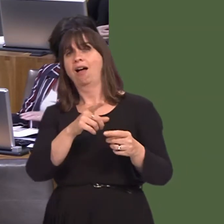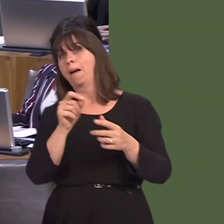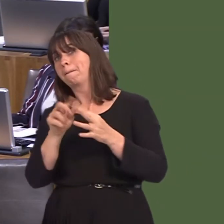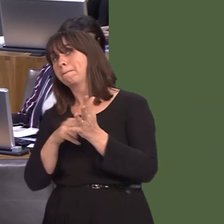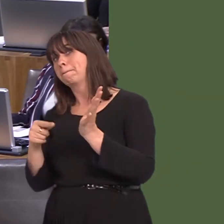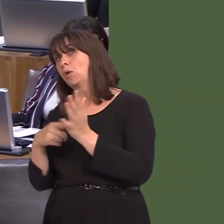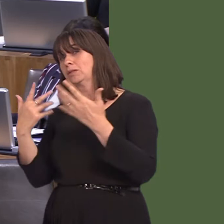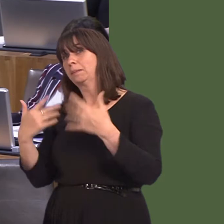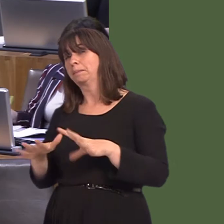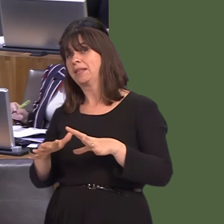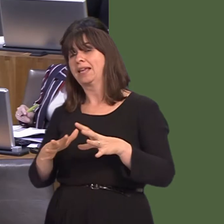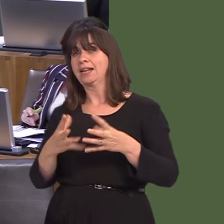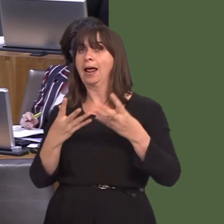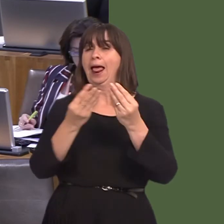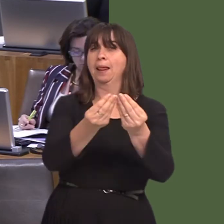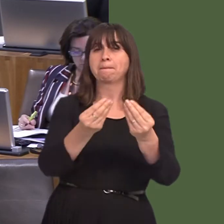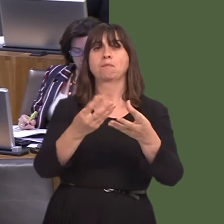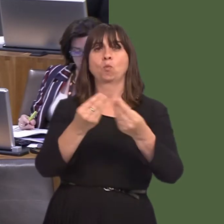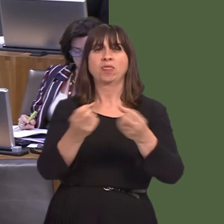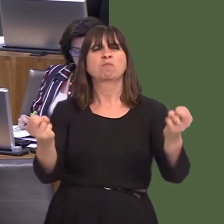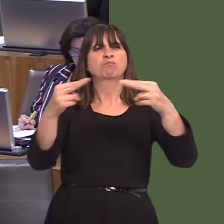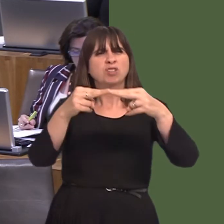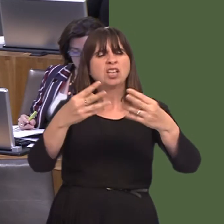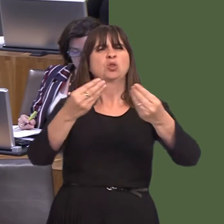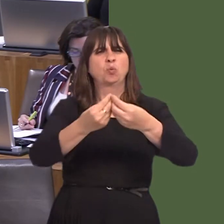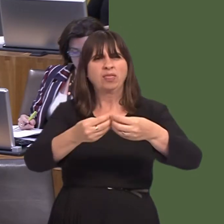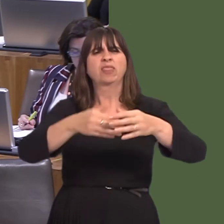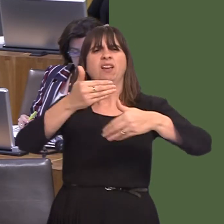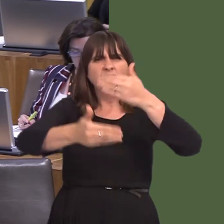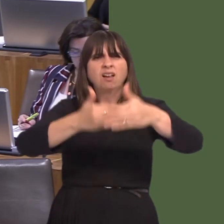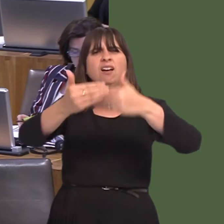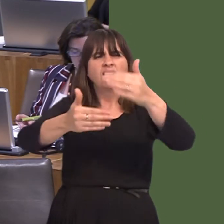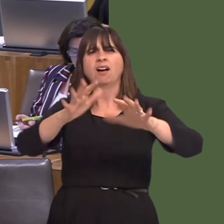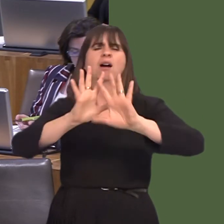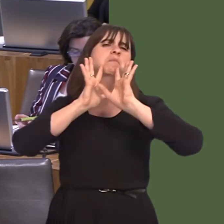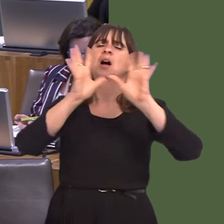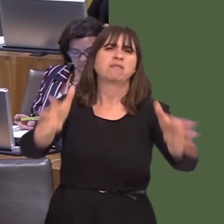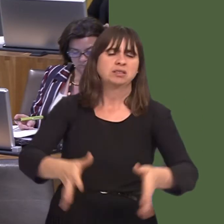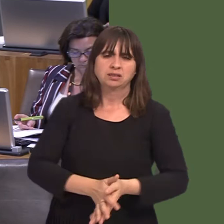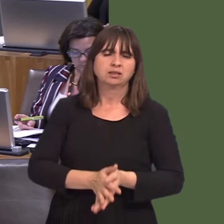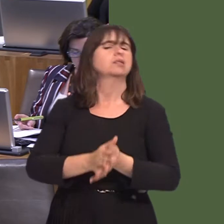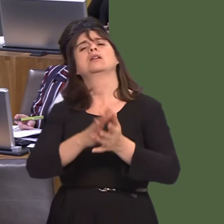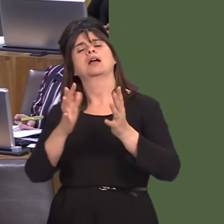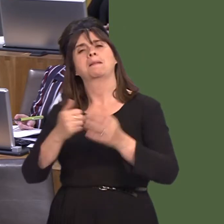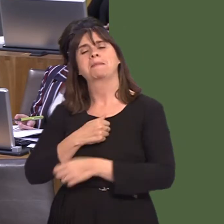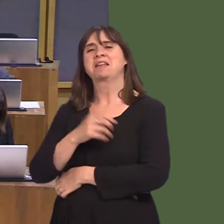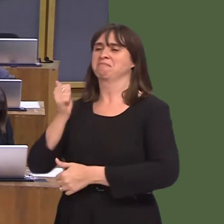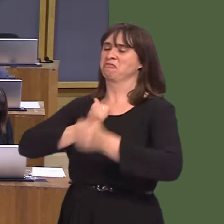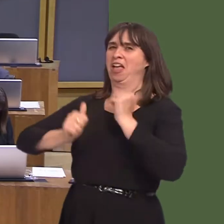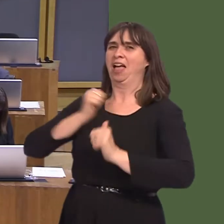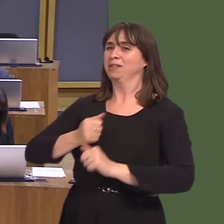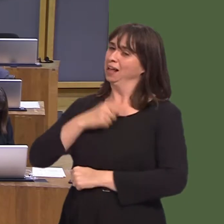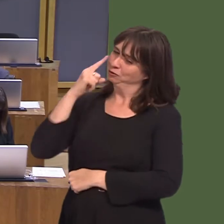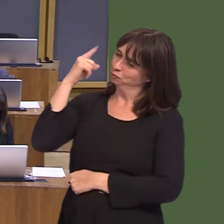of providing infrastructure in Bali as well. It's a tremendous story over many, many years, and one that I was privileged to see.